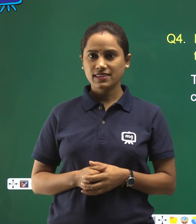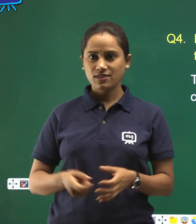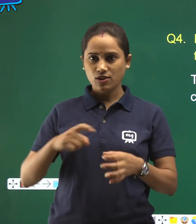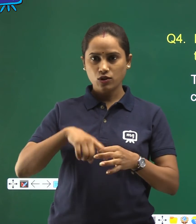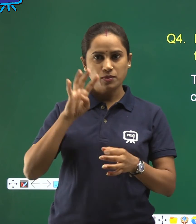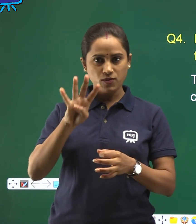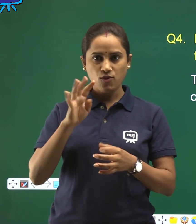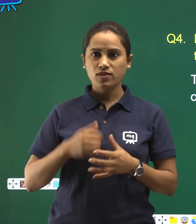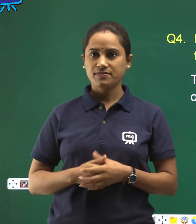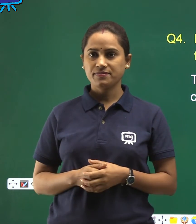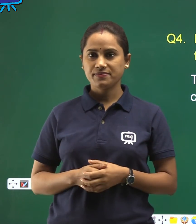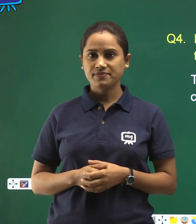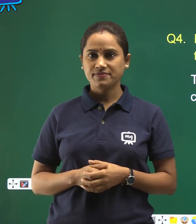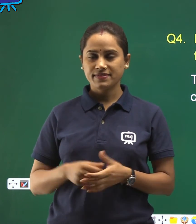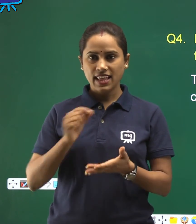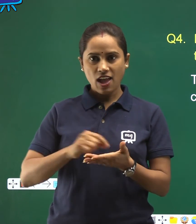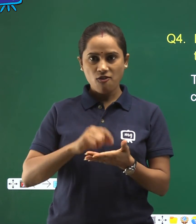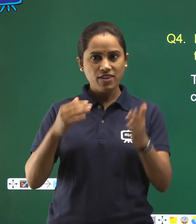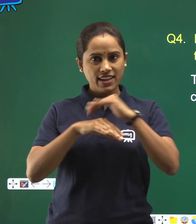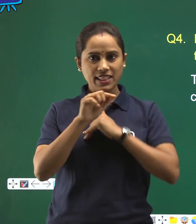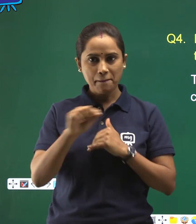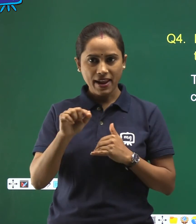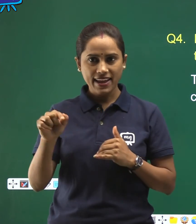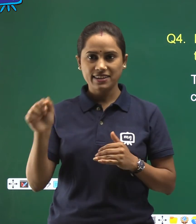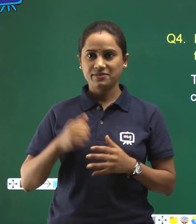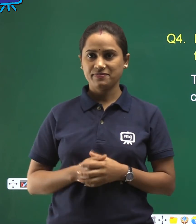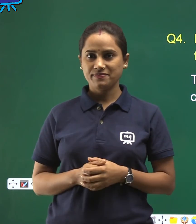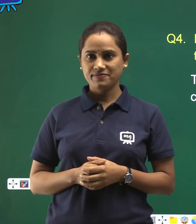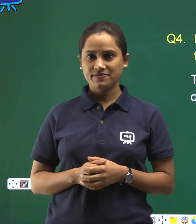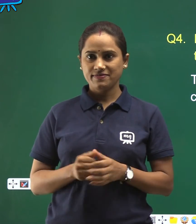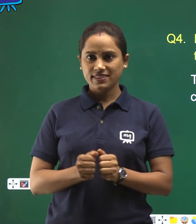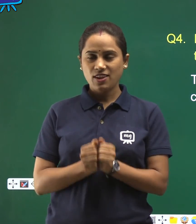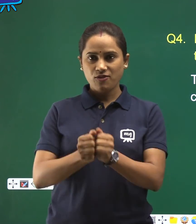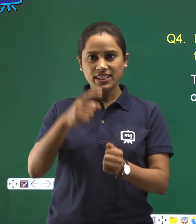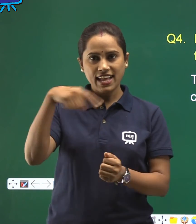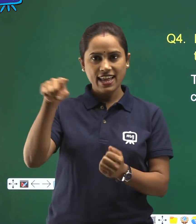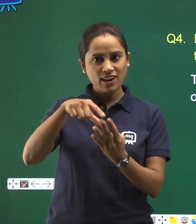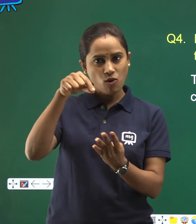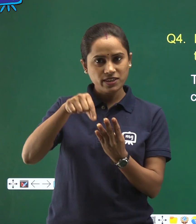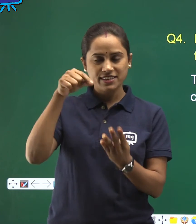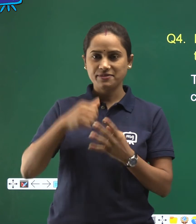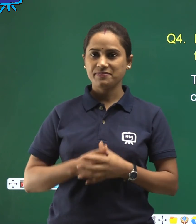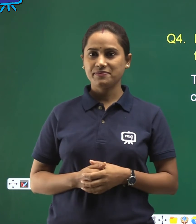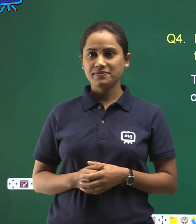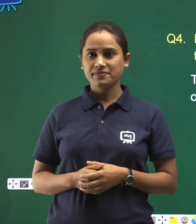Question number 4. Fill in the blank with the correct option.